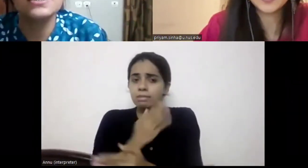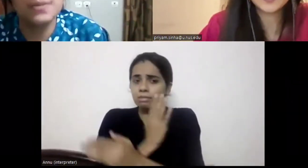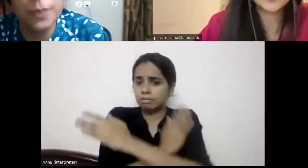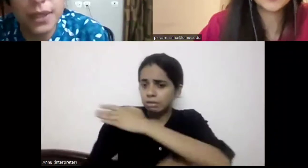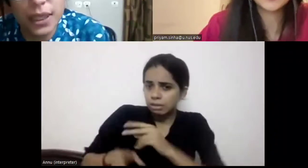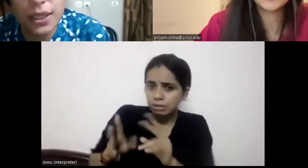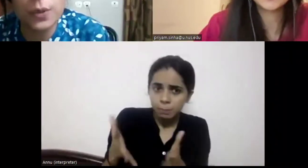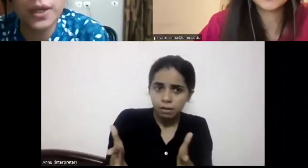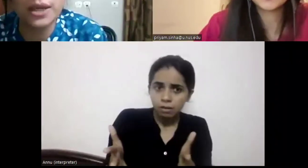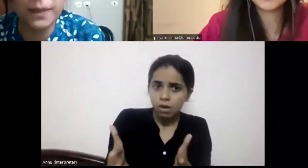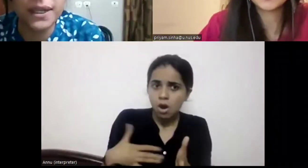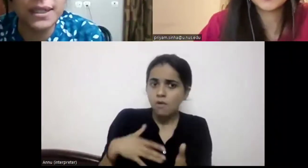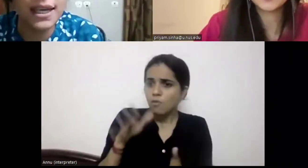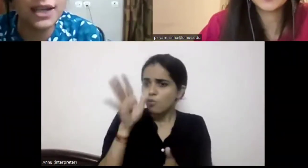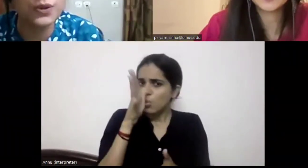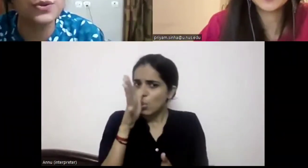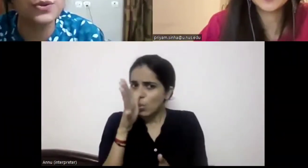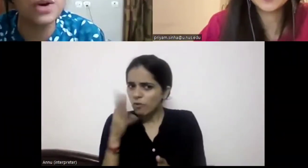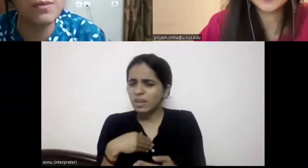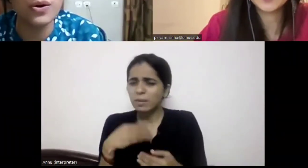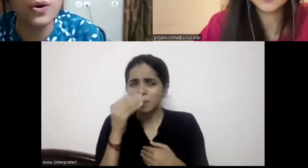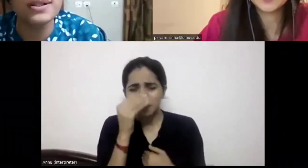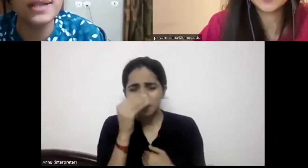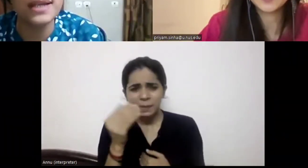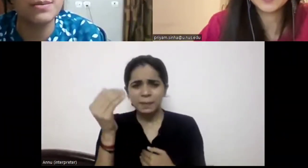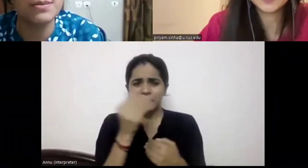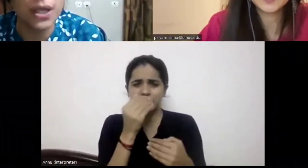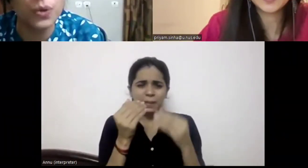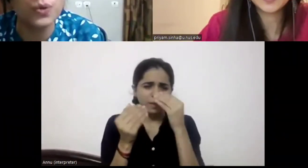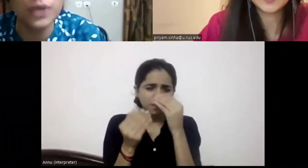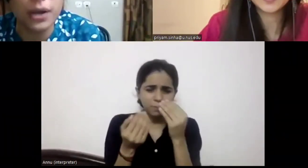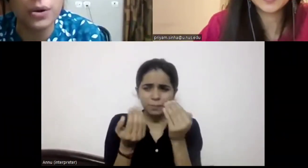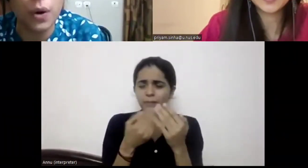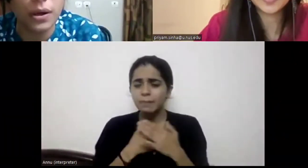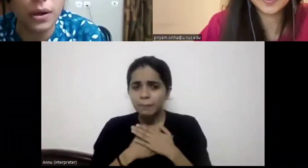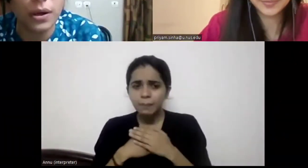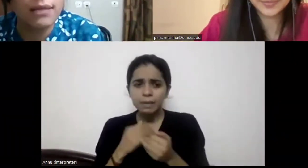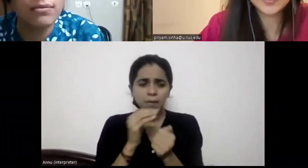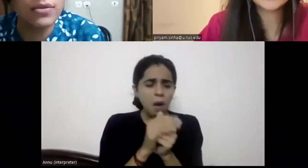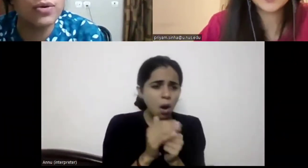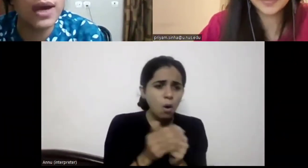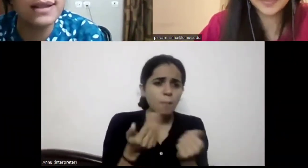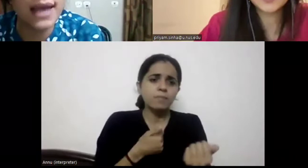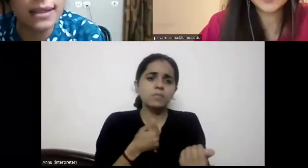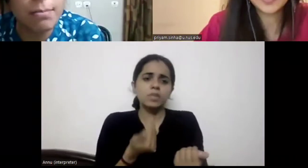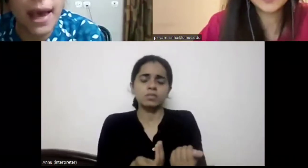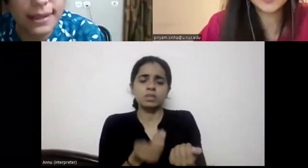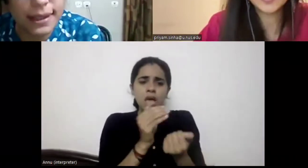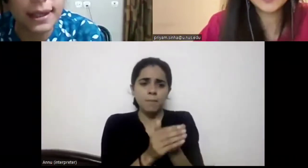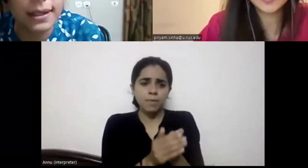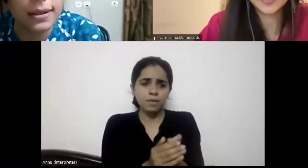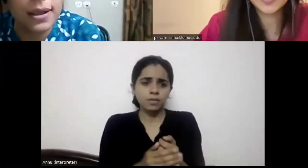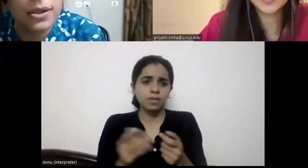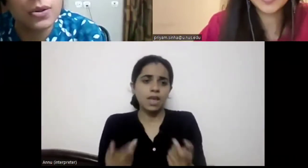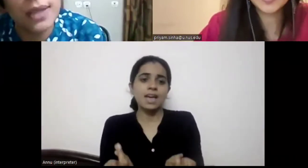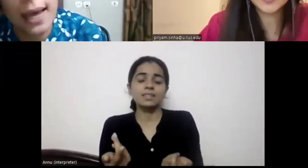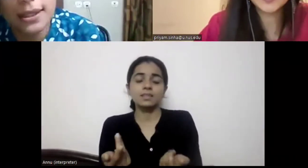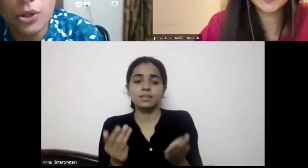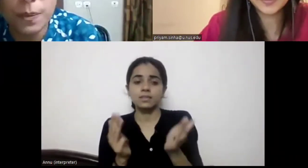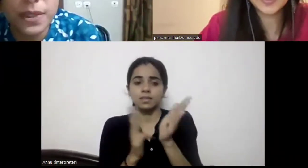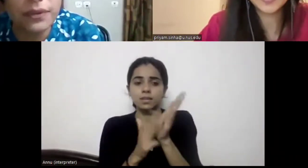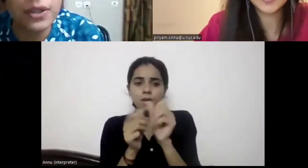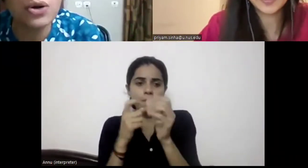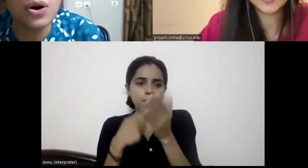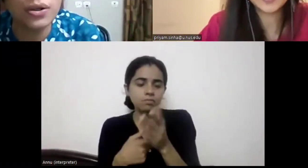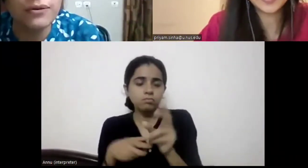gain sympathy, to gain pity, and to come across as somebody who they are not, as a masquerade. So that